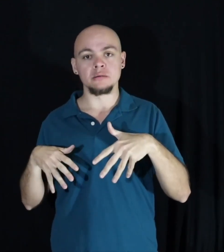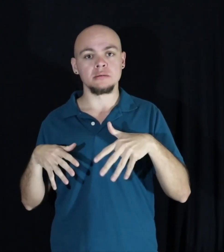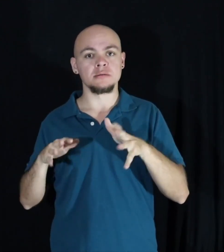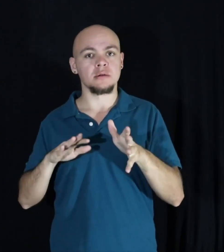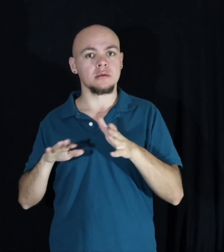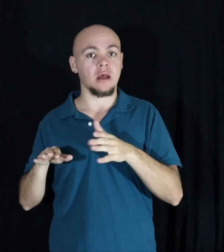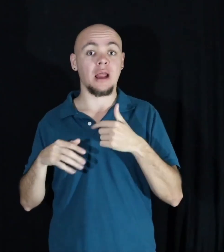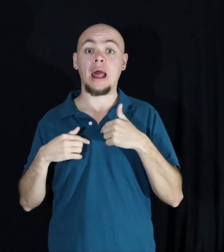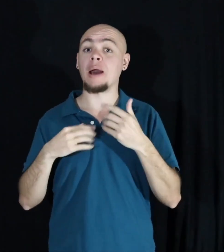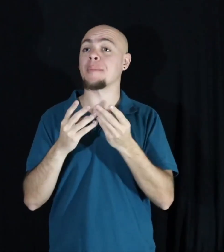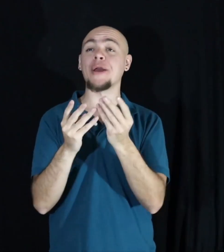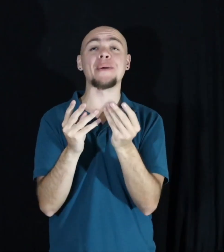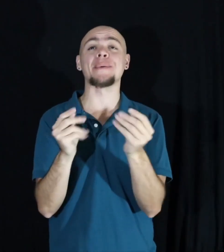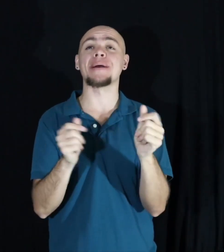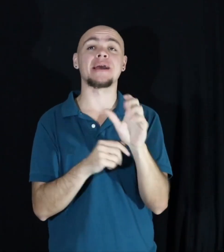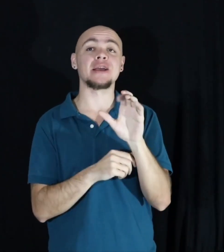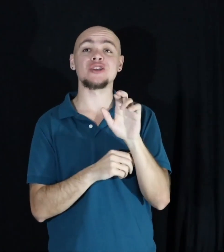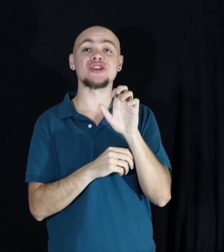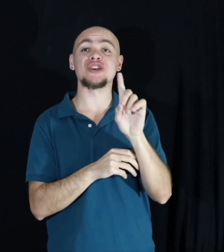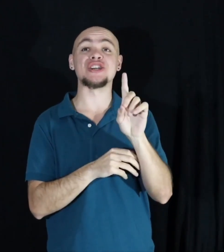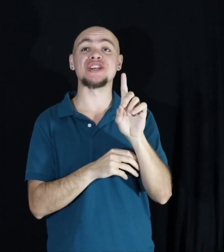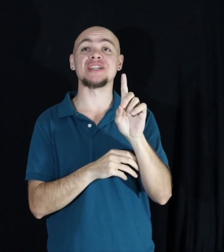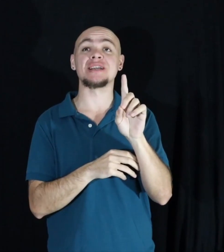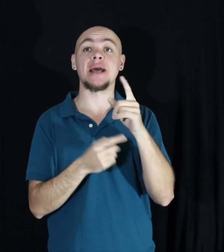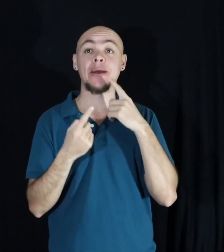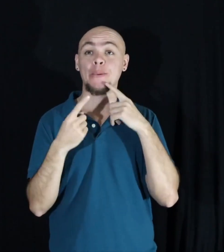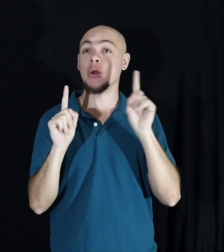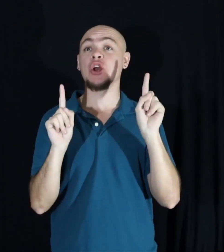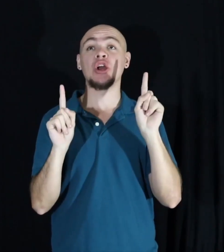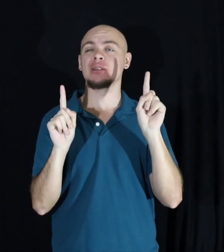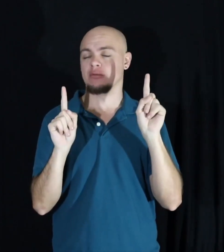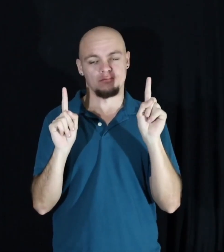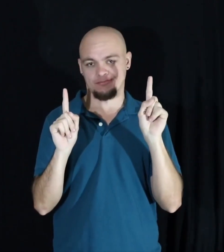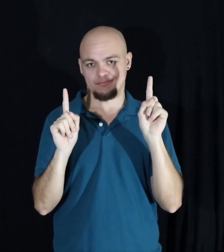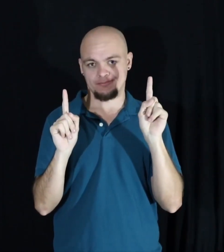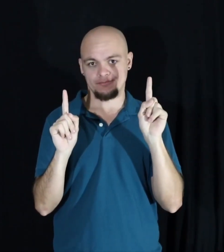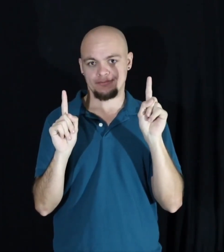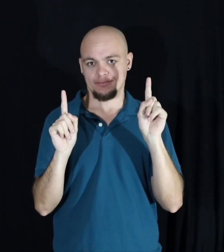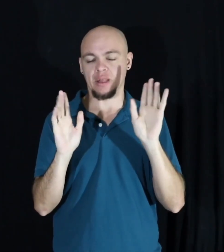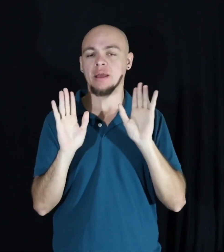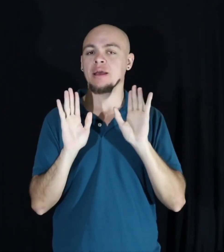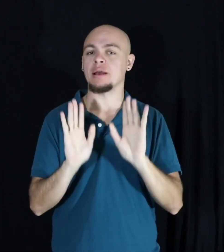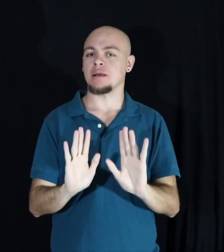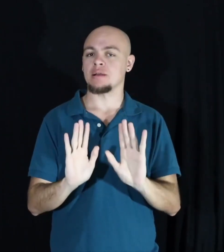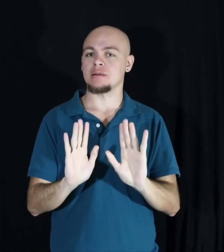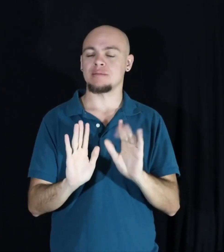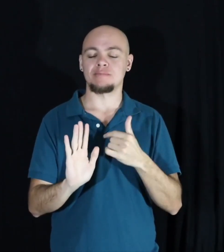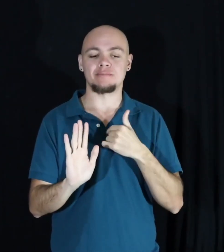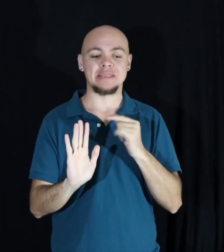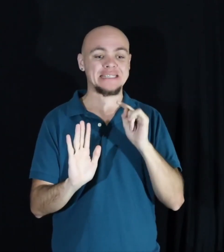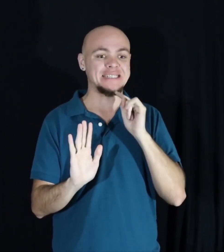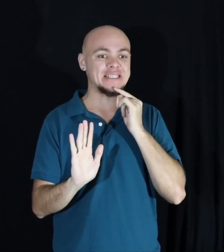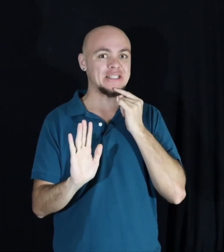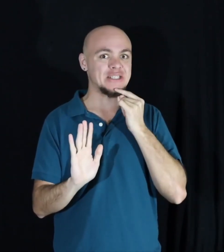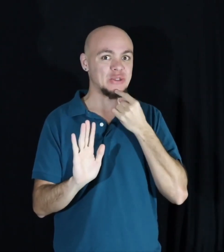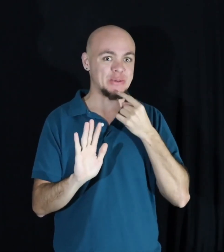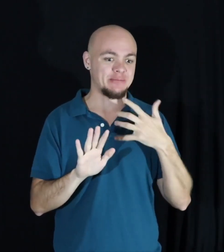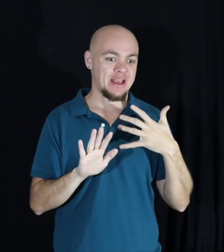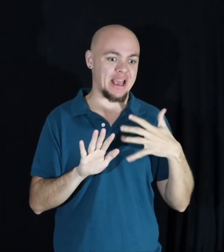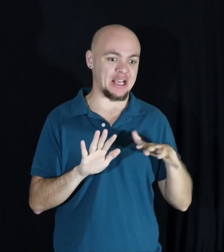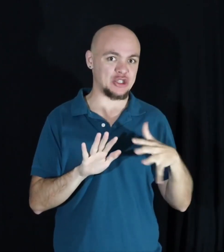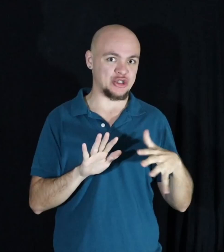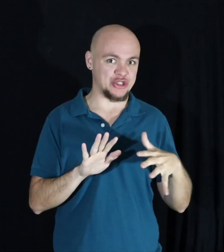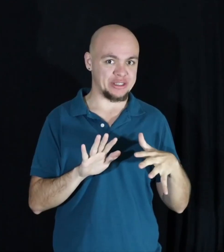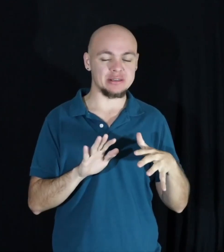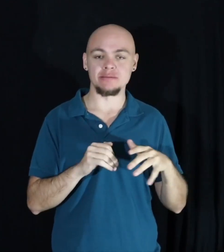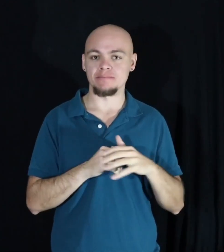cured. Unfortunately, it didn't work. I found myself extremely anxious again